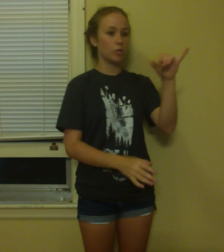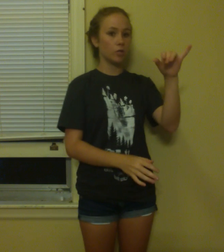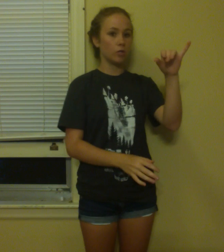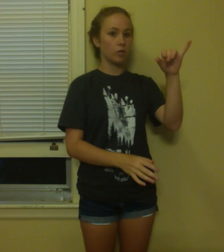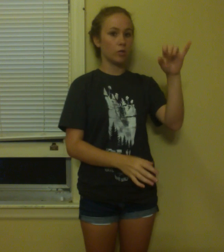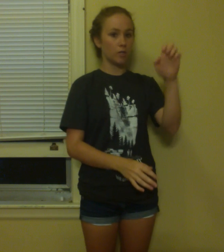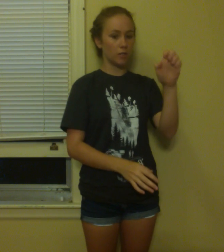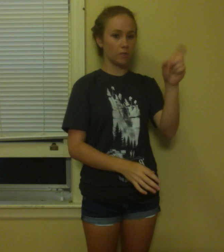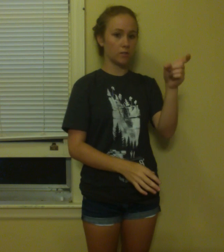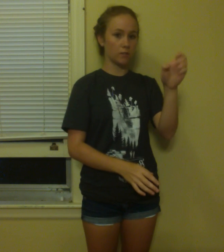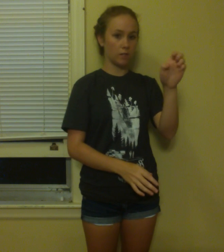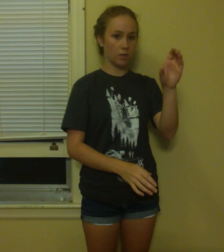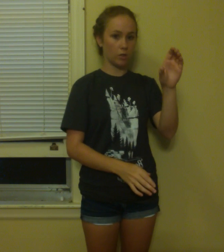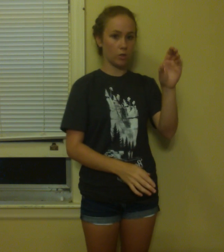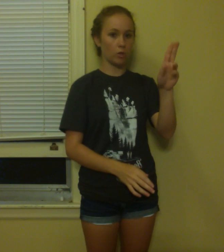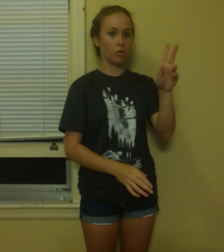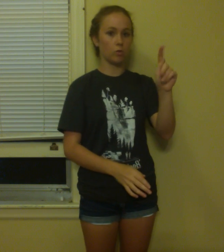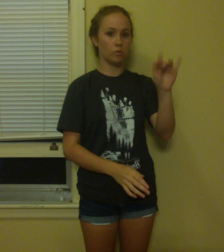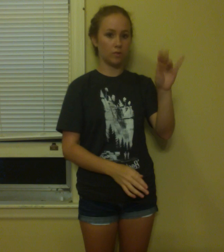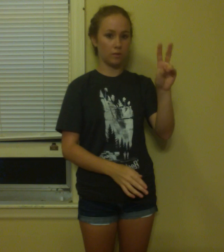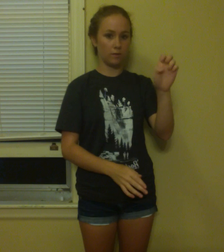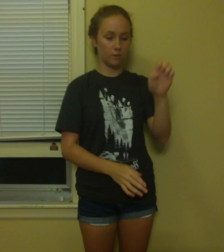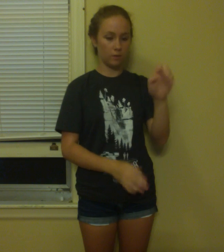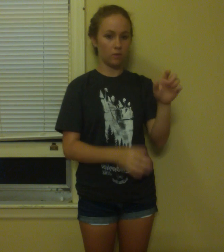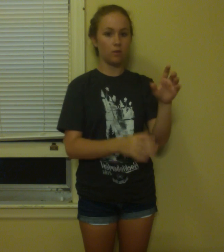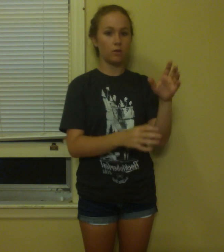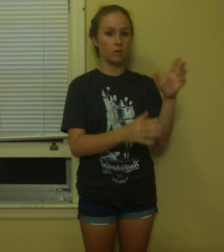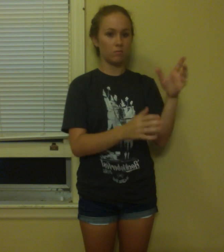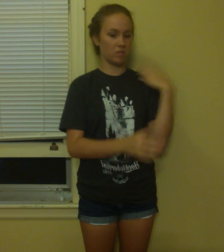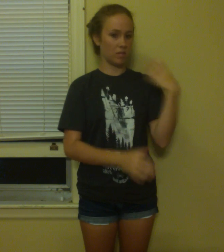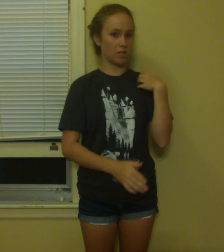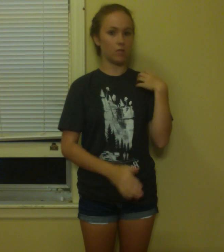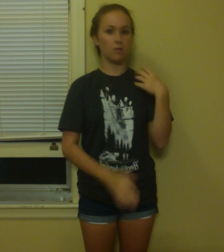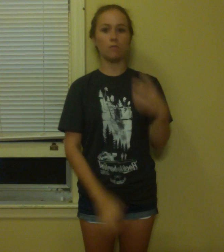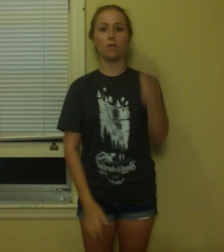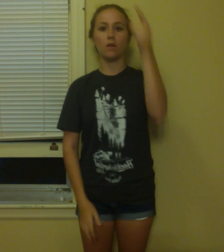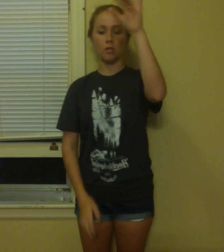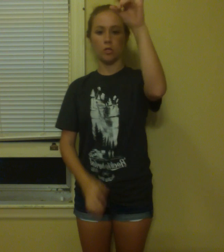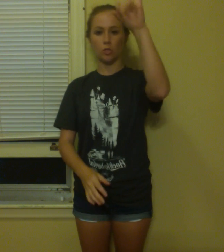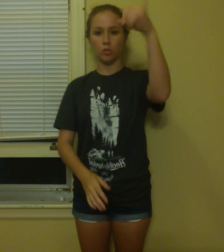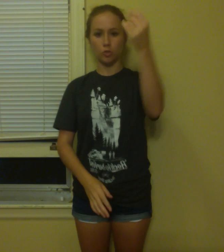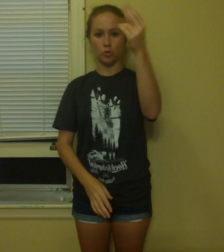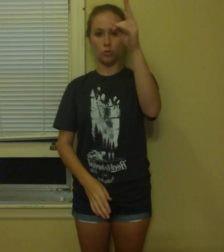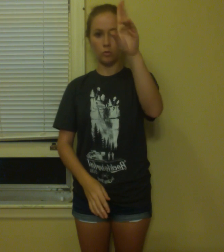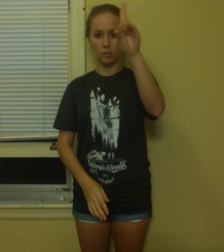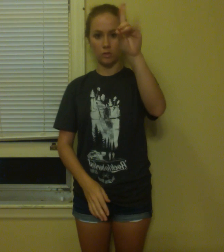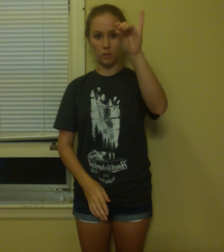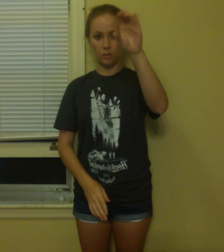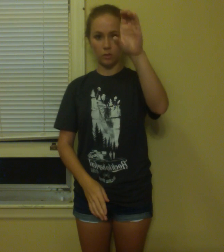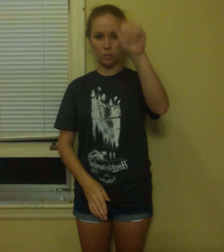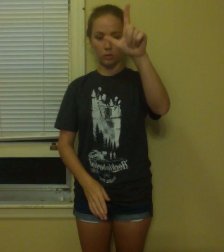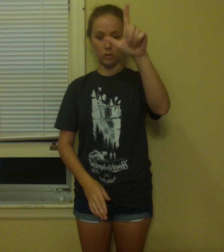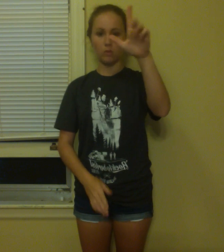the United States Constitution. So let's start it off with Article 1 of the Constitution, the legislative branch. I want you to